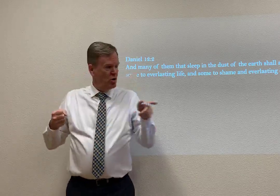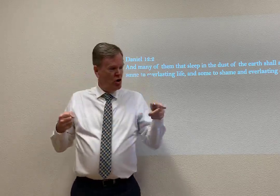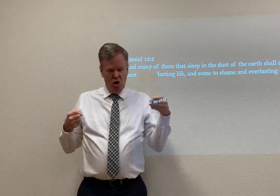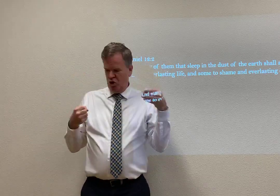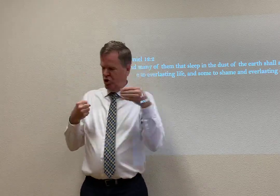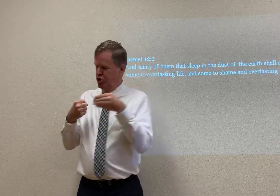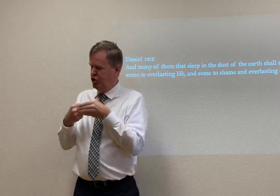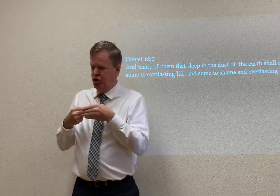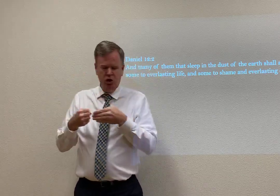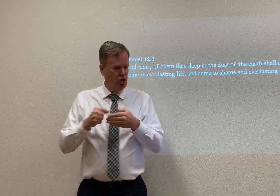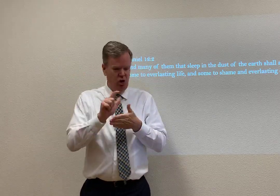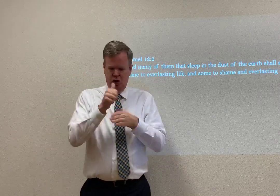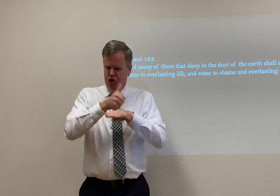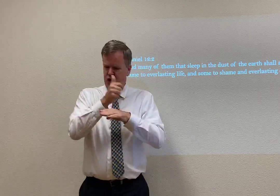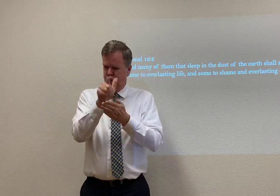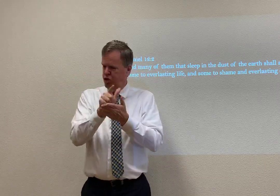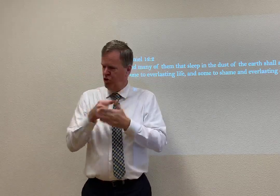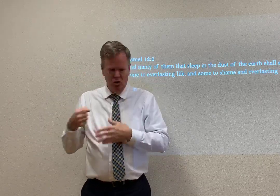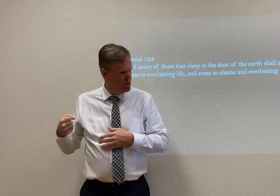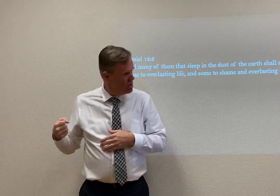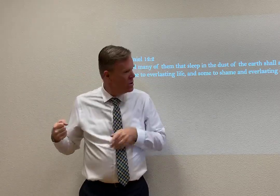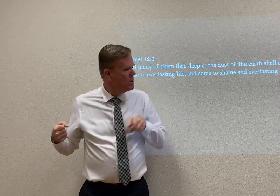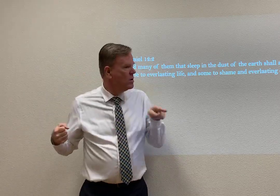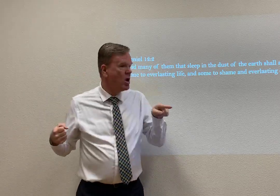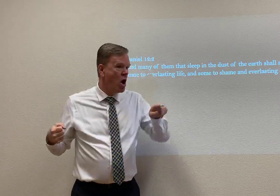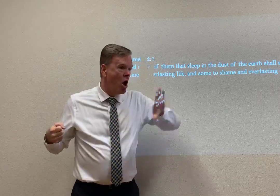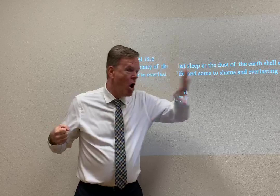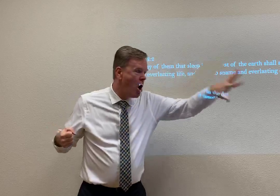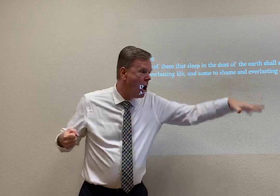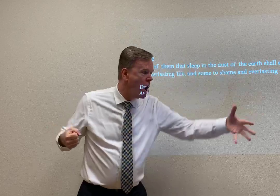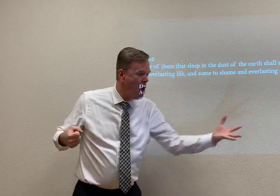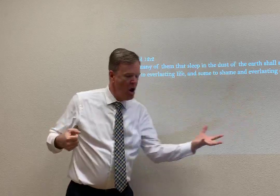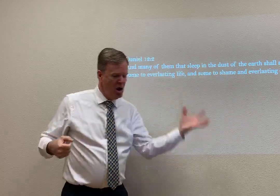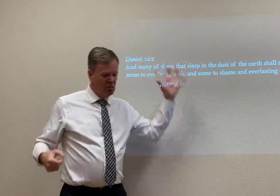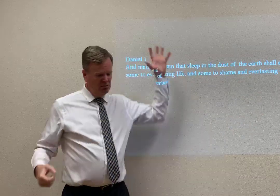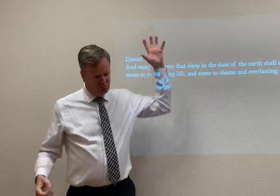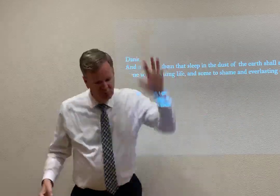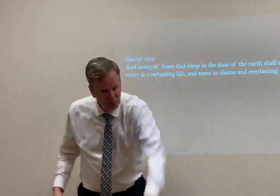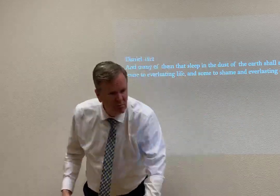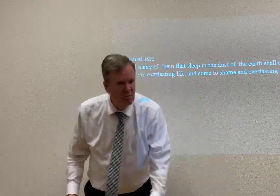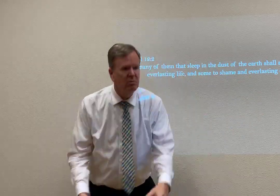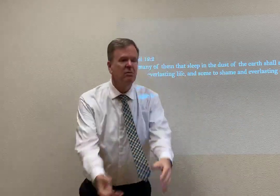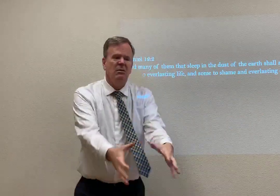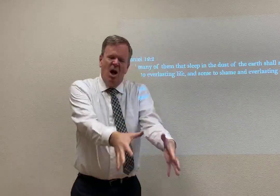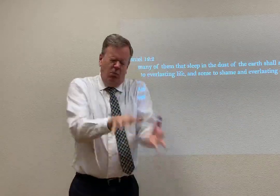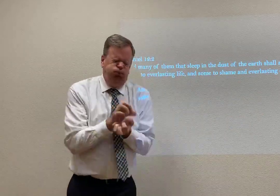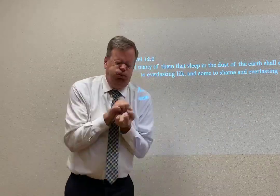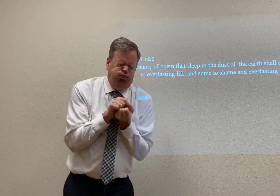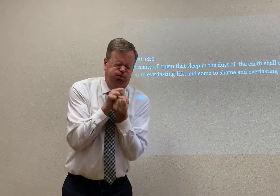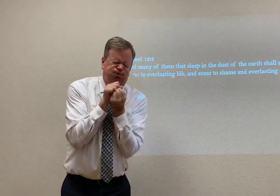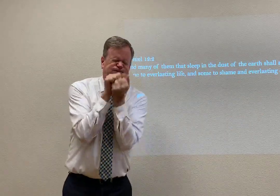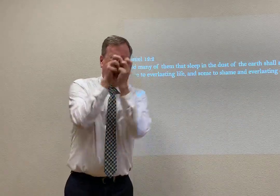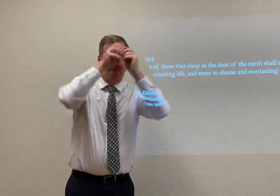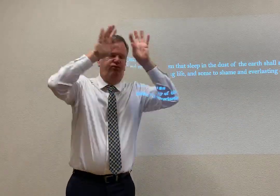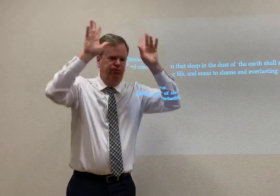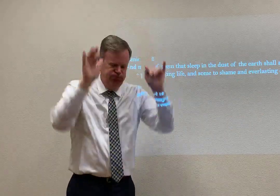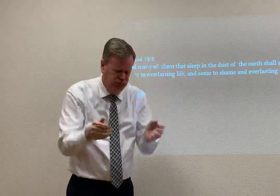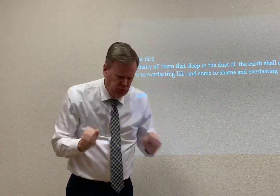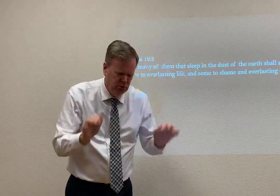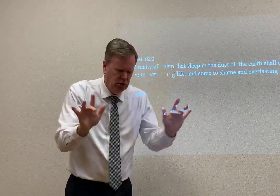the three men that were accusing him, the three men that were the remain responsible people to set up those new laws, were then thrown in as punishment, and